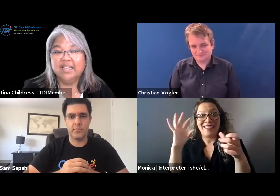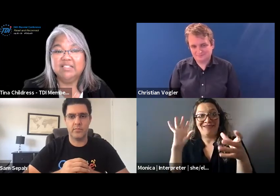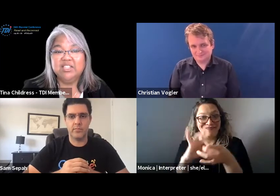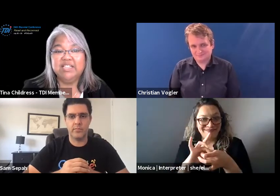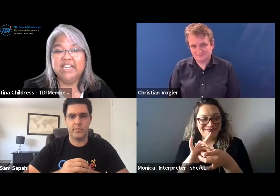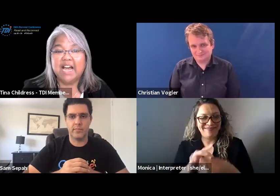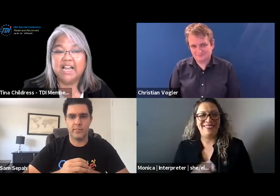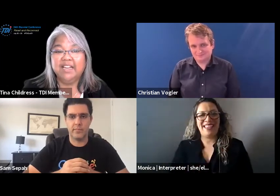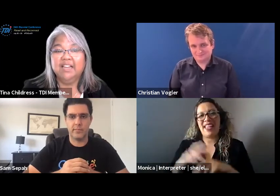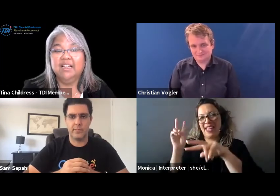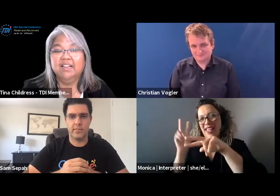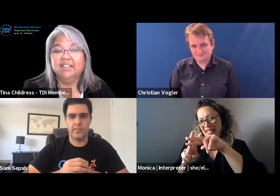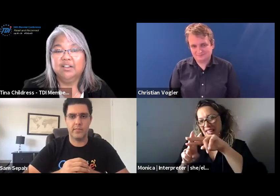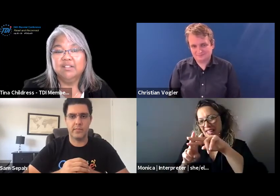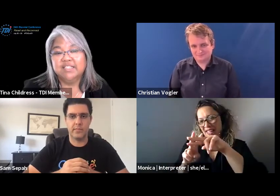hashtag TDI